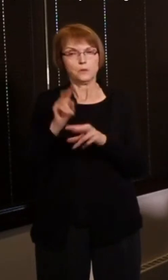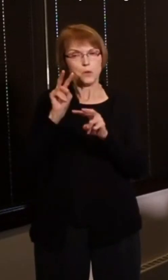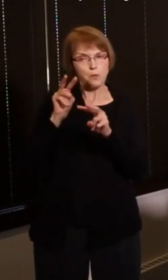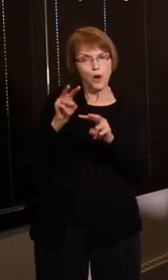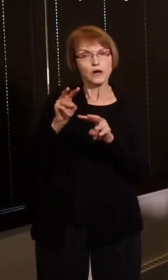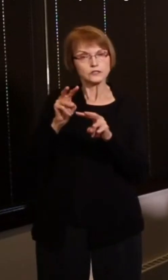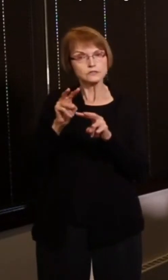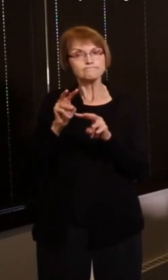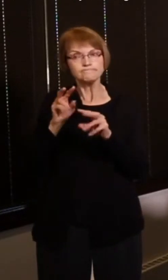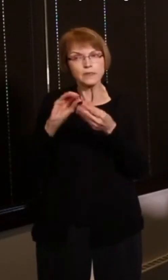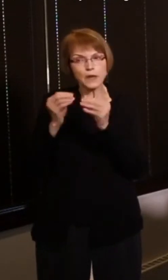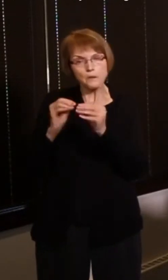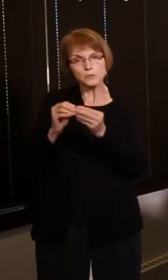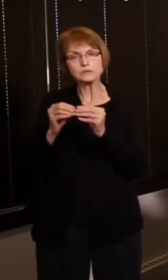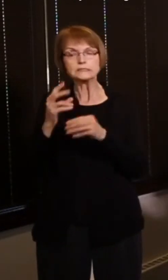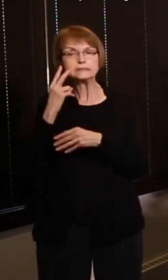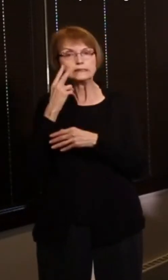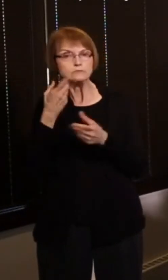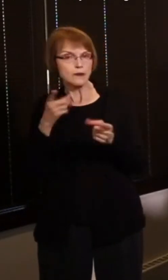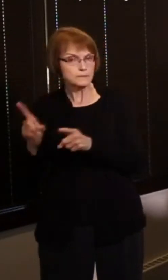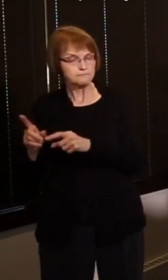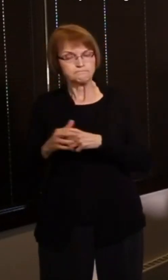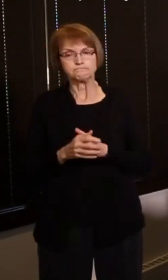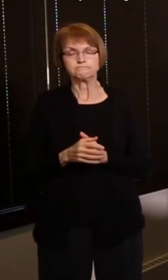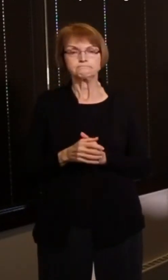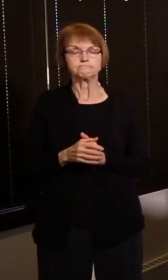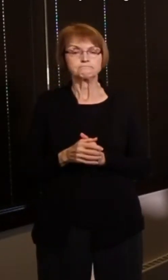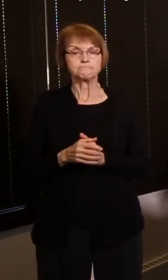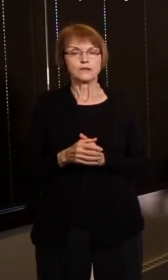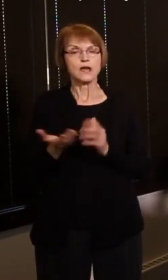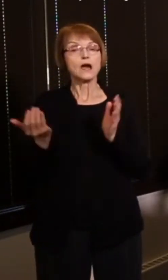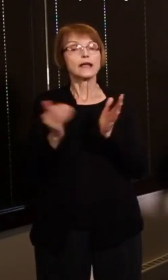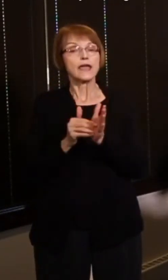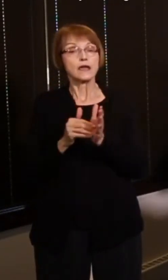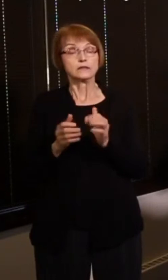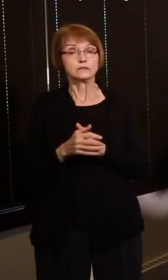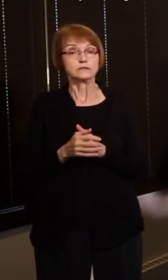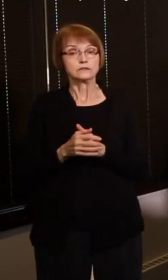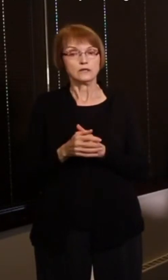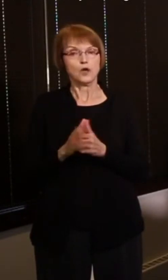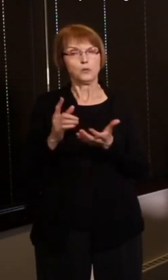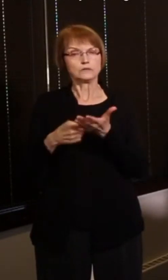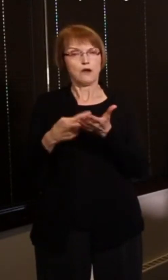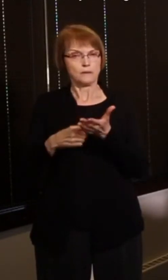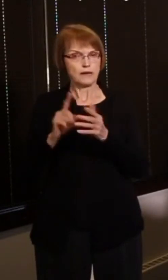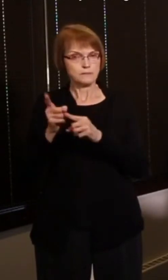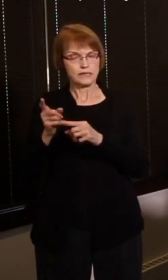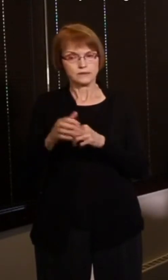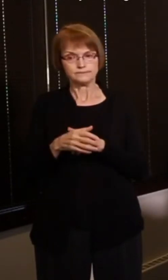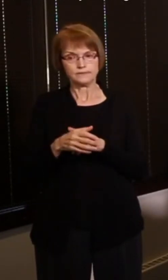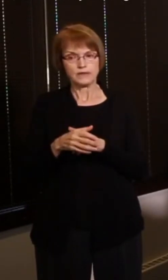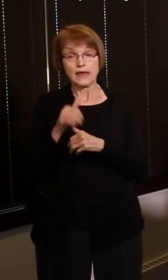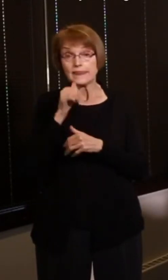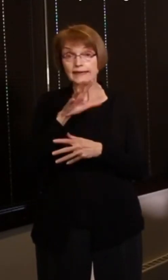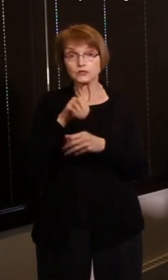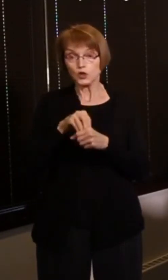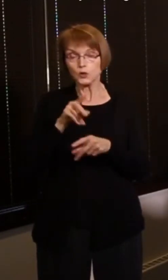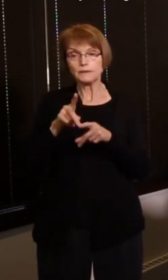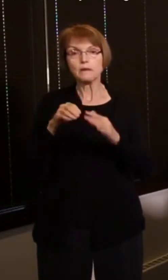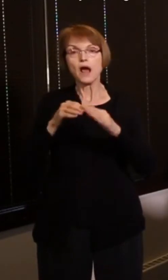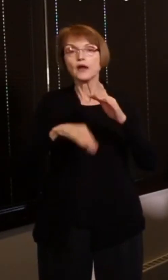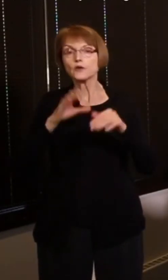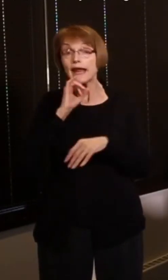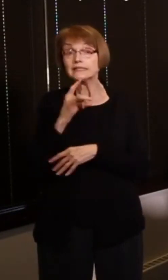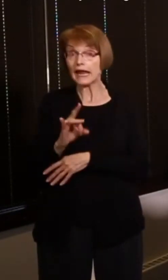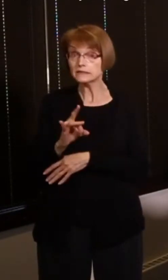the numbers and see where we end up. And again, and we'll talk about this here in a minute, that doesn't include people under